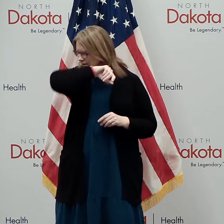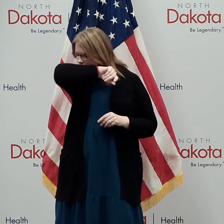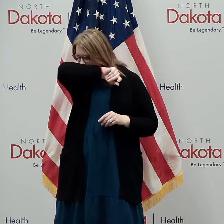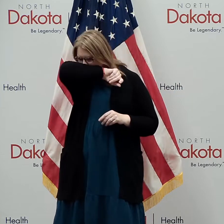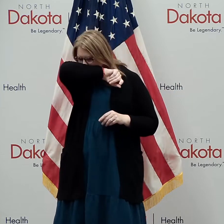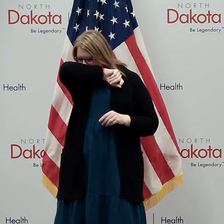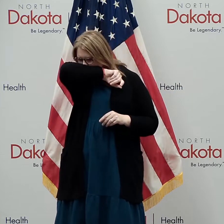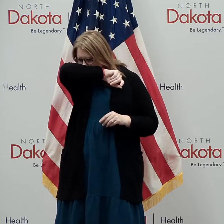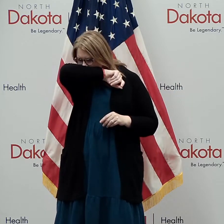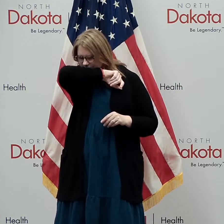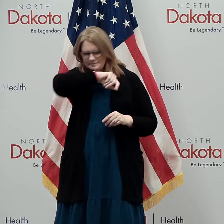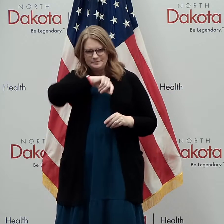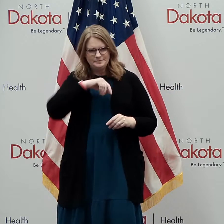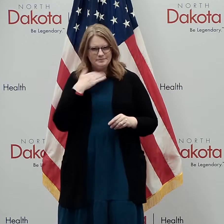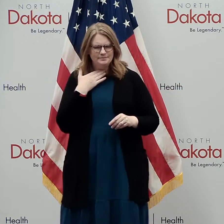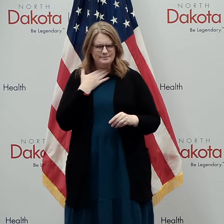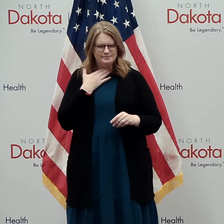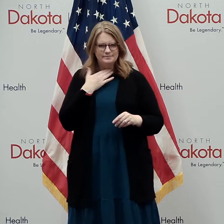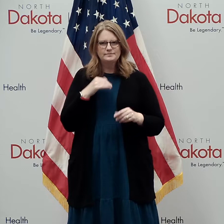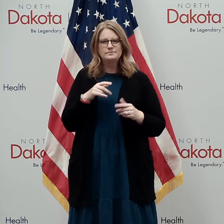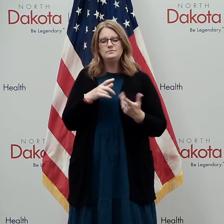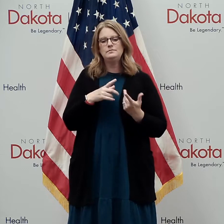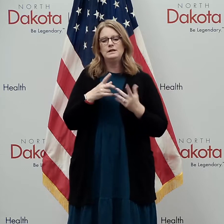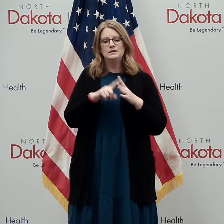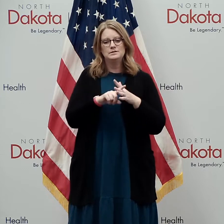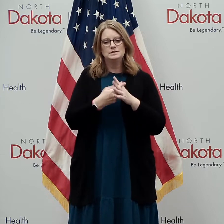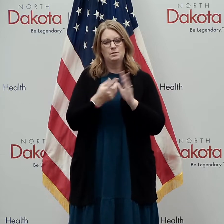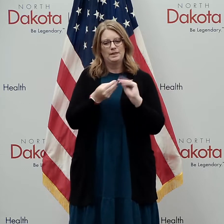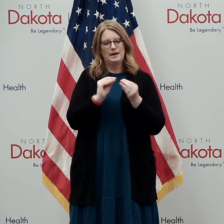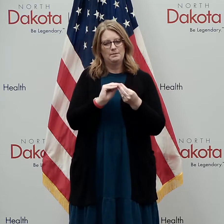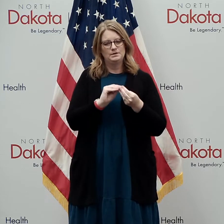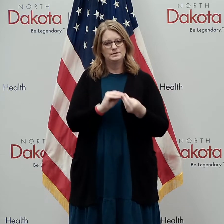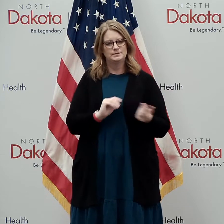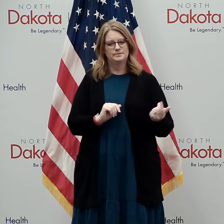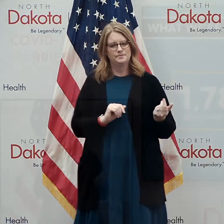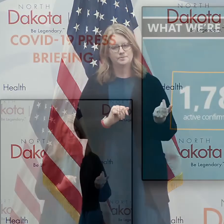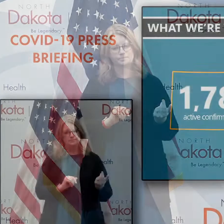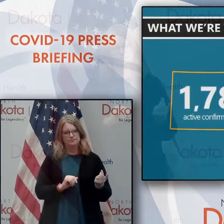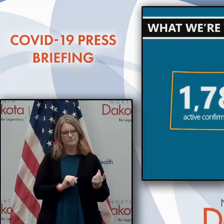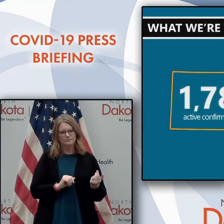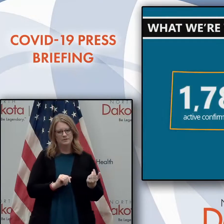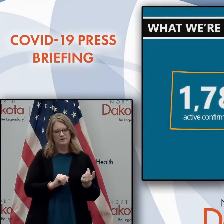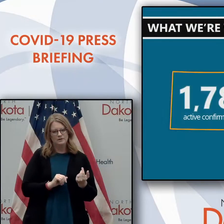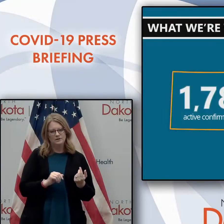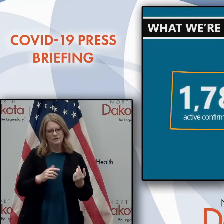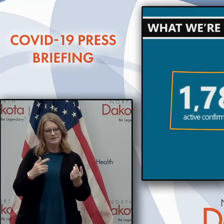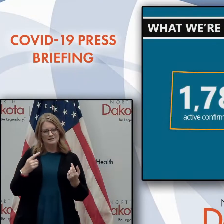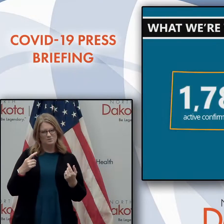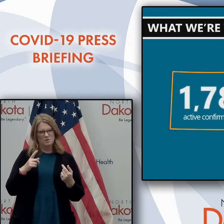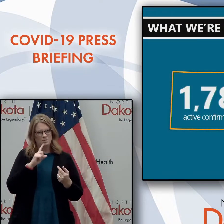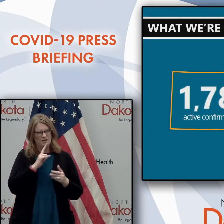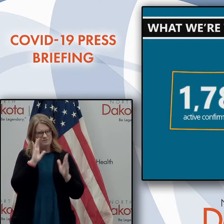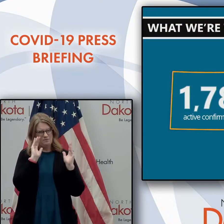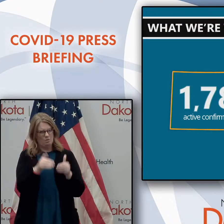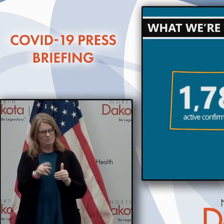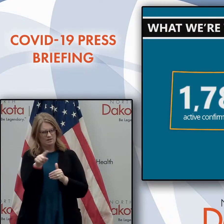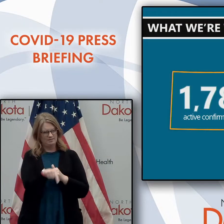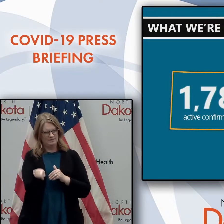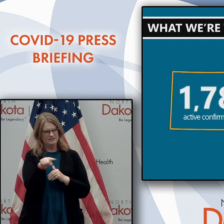And then let's jump into the numbers, if we could, and take a look at what we're watching again. We've